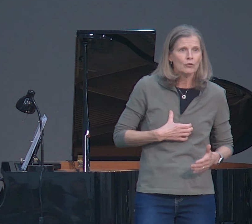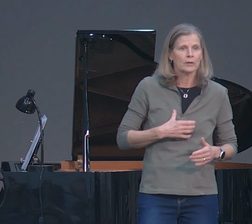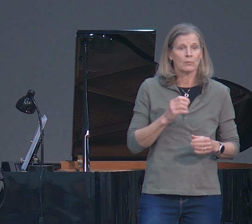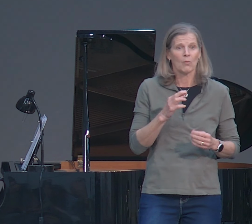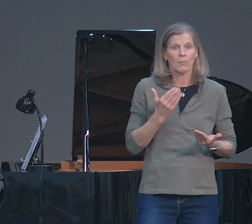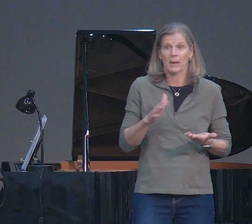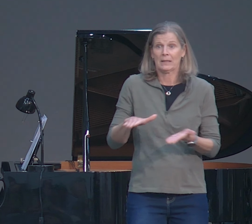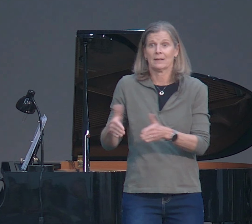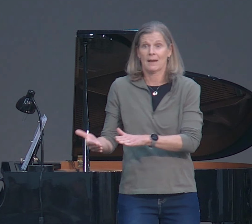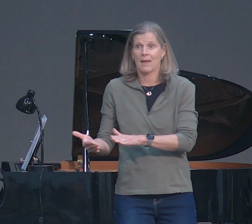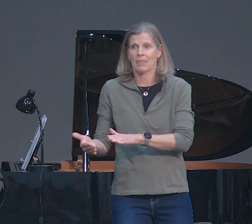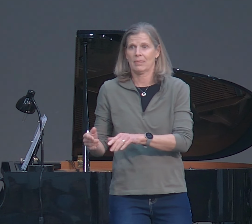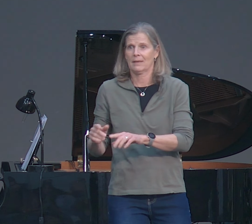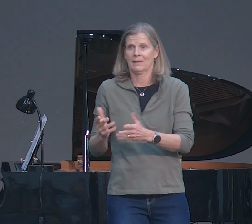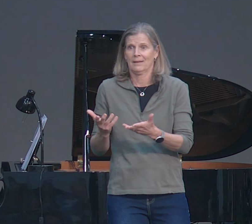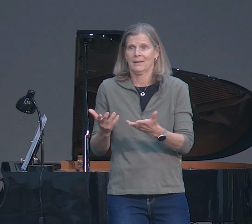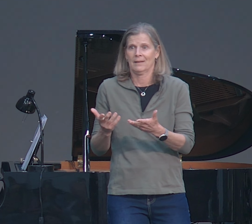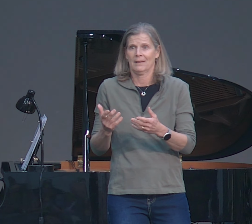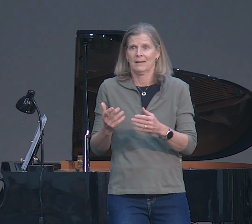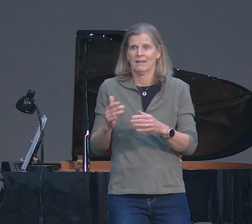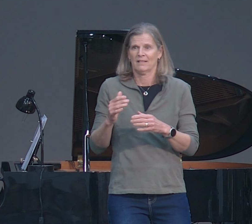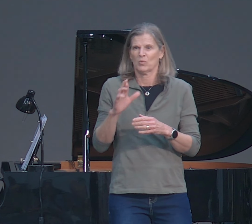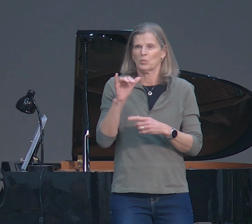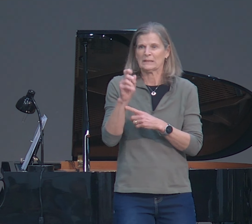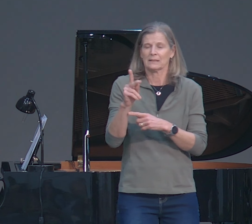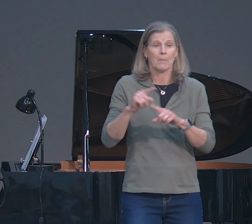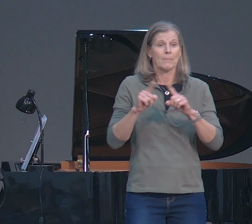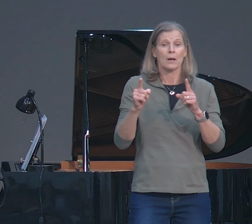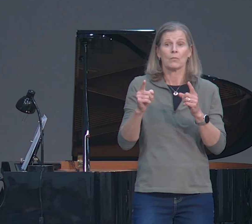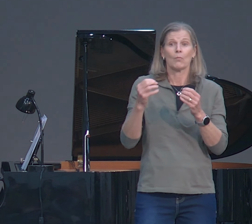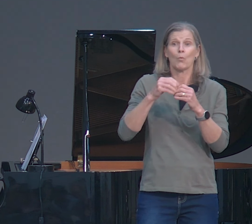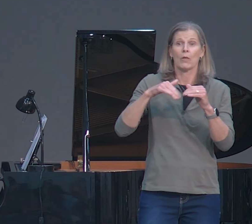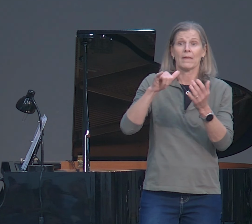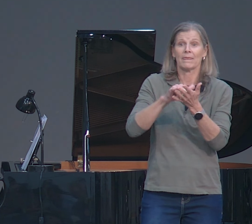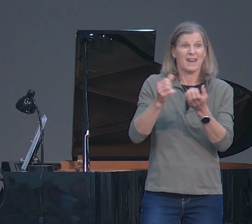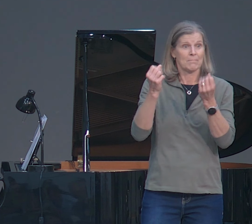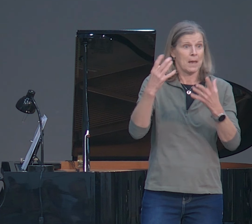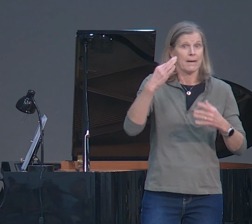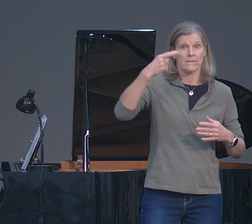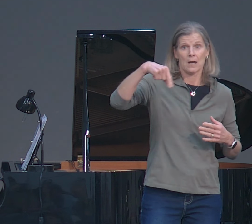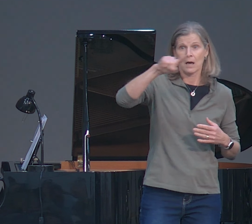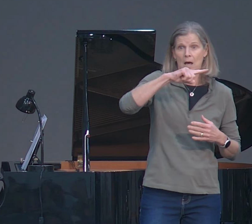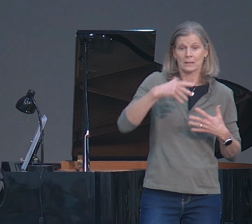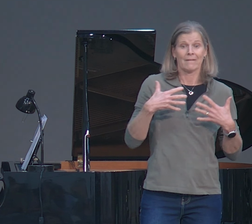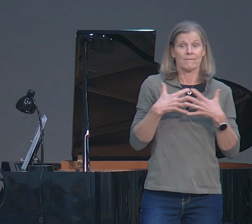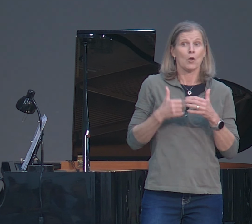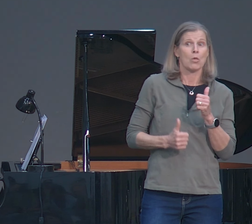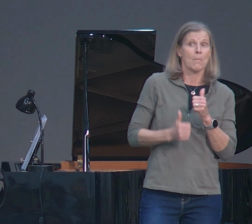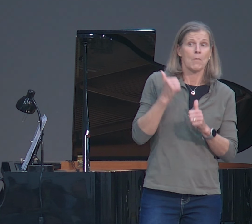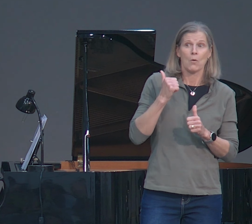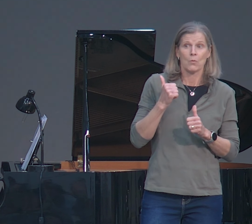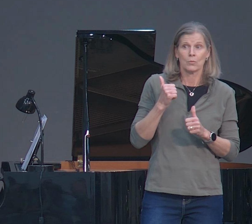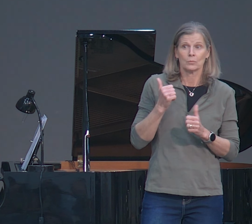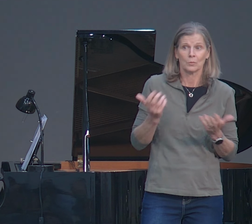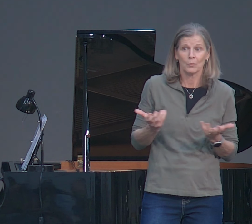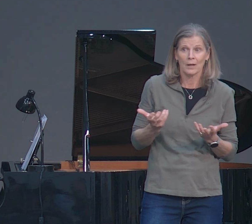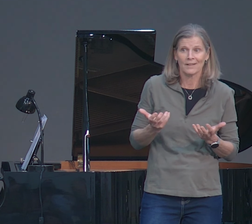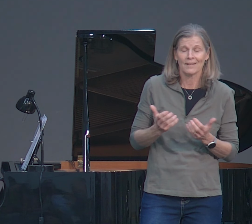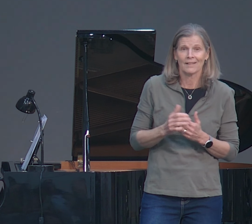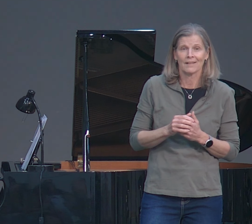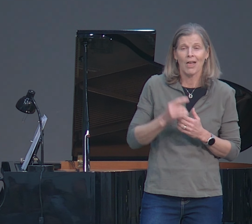But beyond that, beyond all of that, the thing that many in this room fear the most is